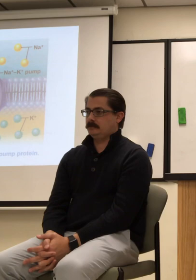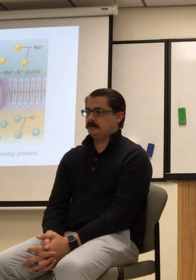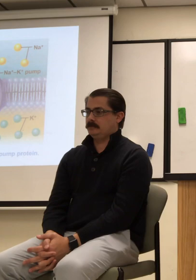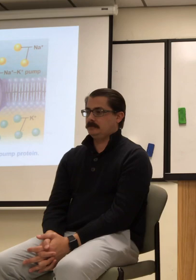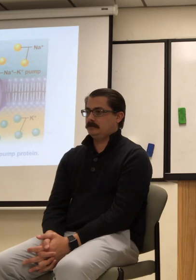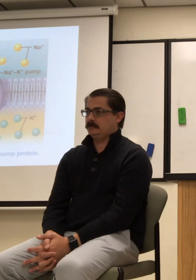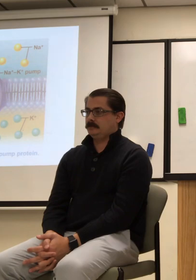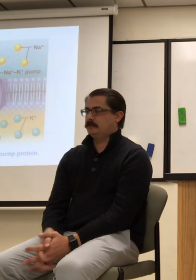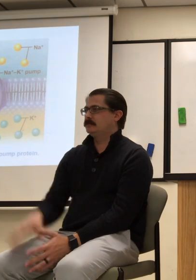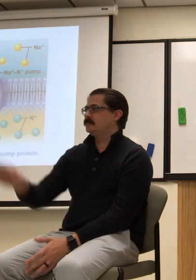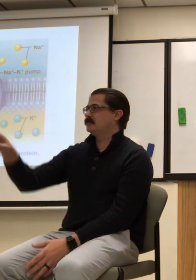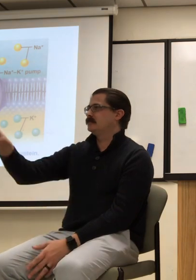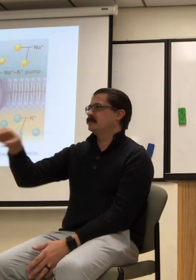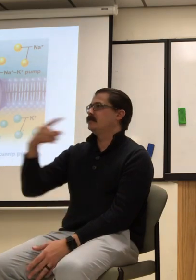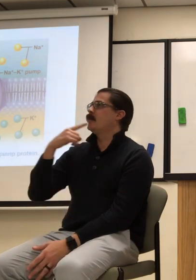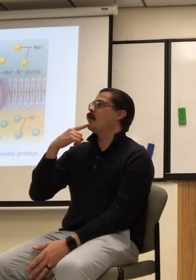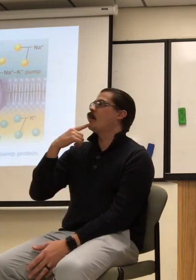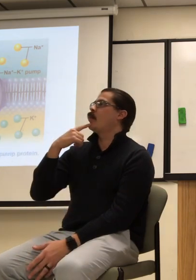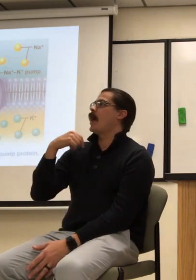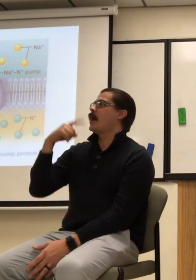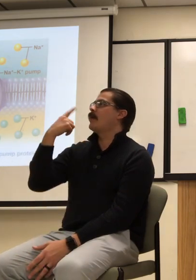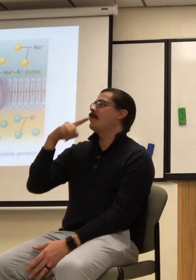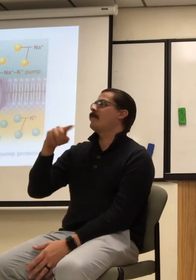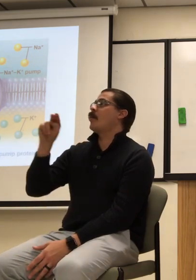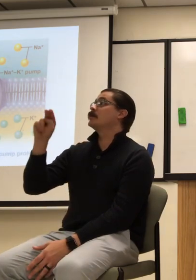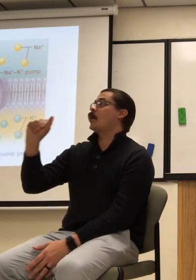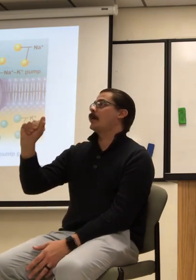I'm going to use red for sodium.